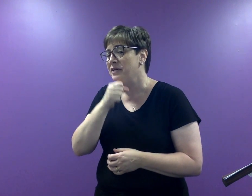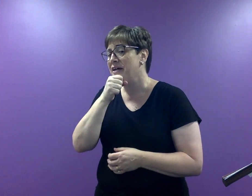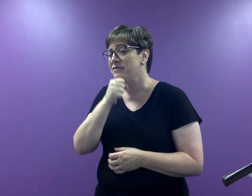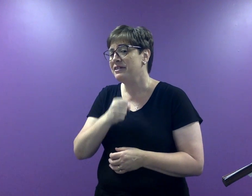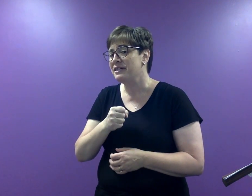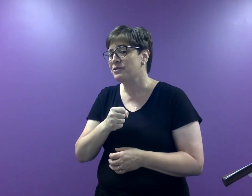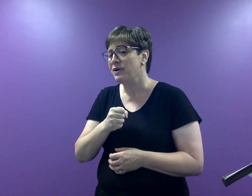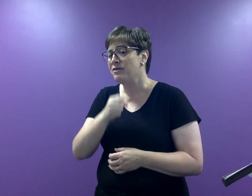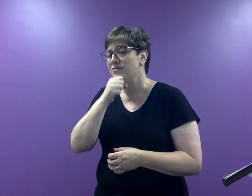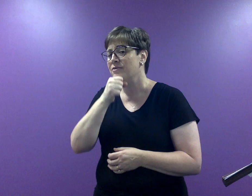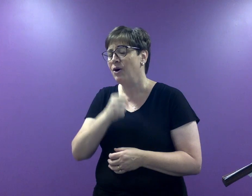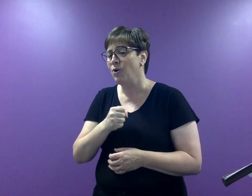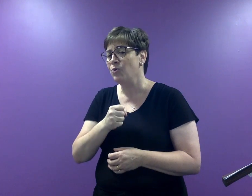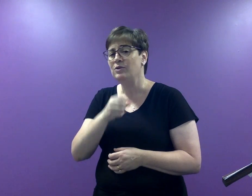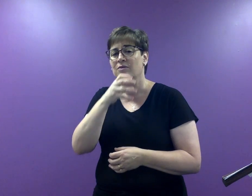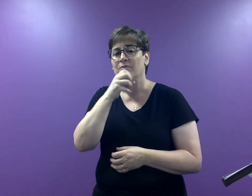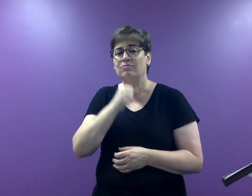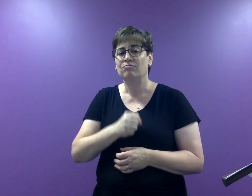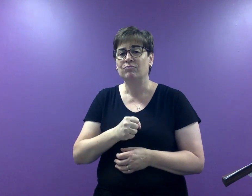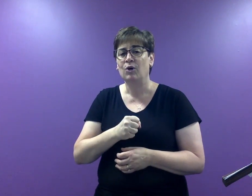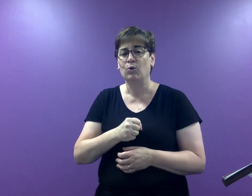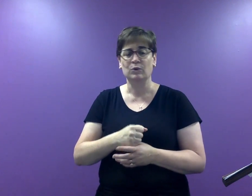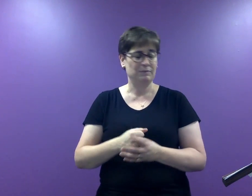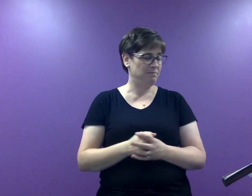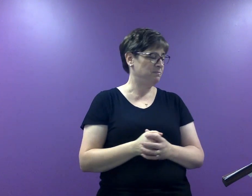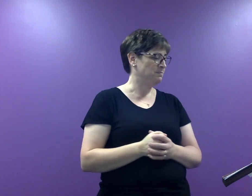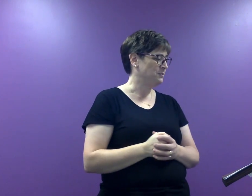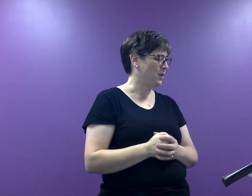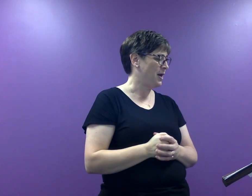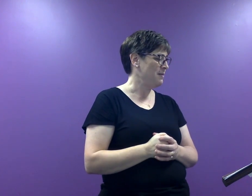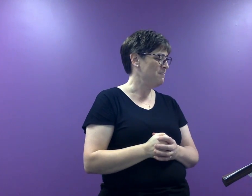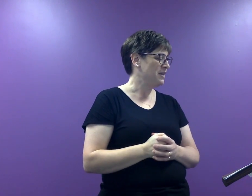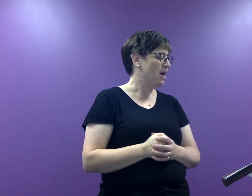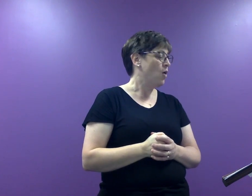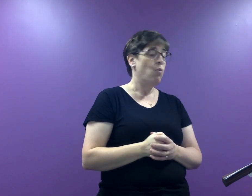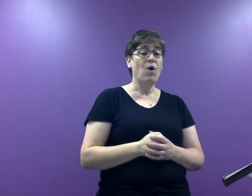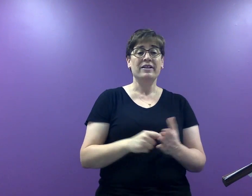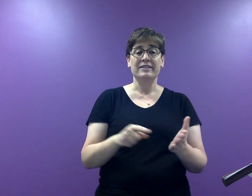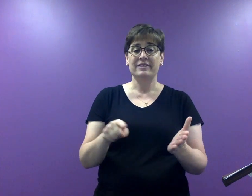down as well. Old. Old. Okay? Once.